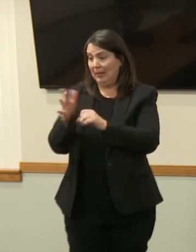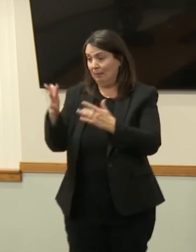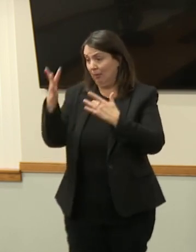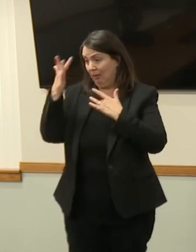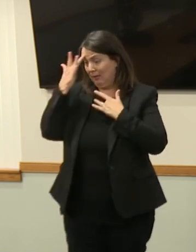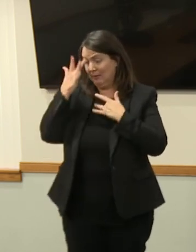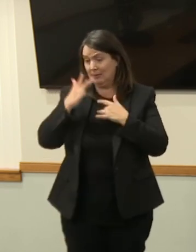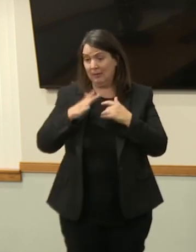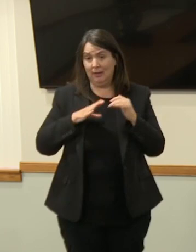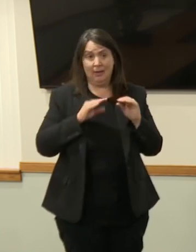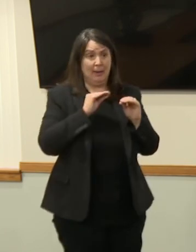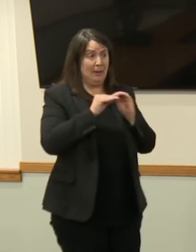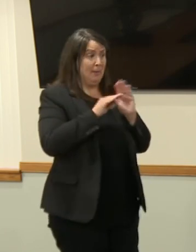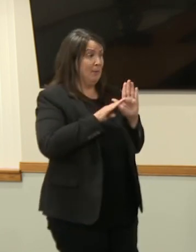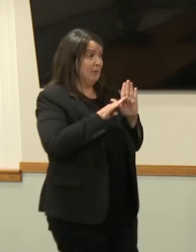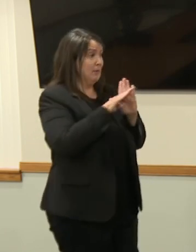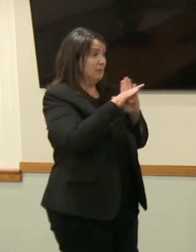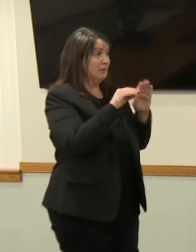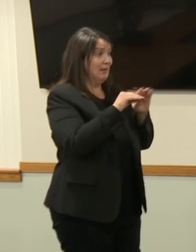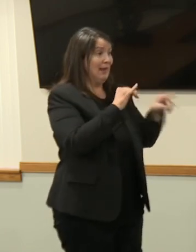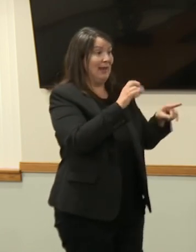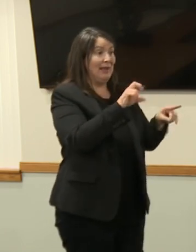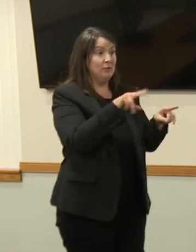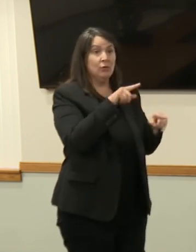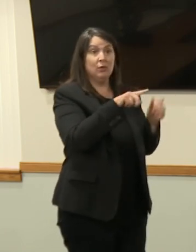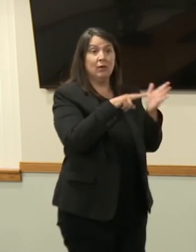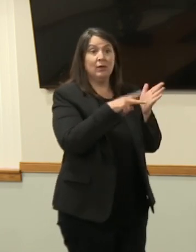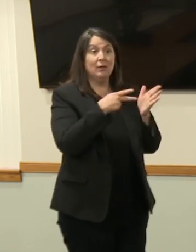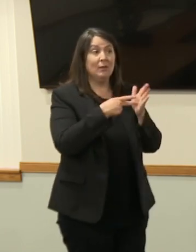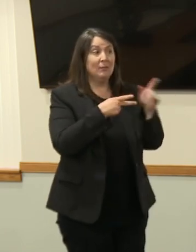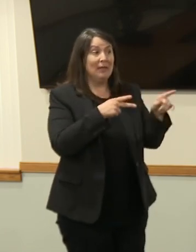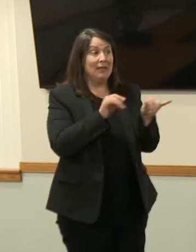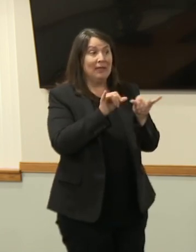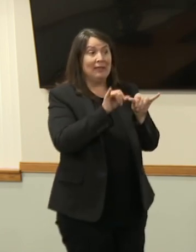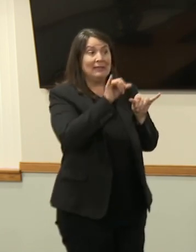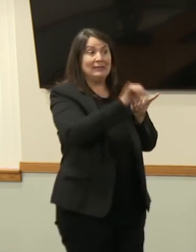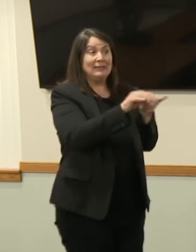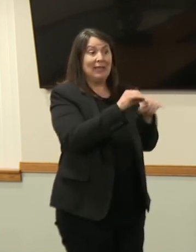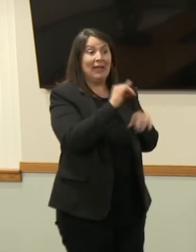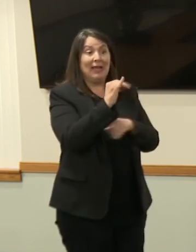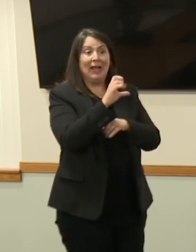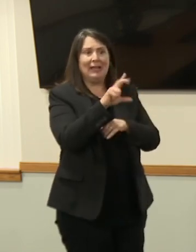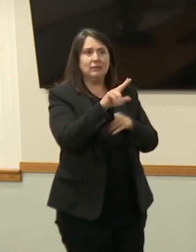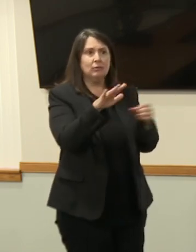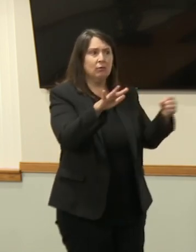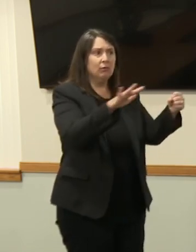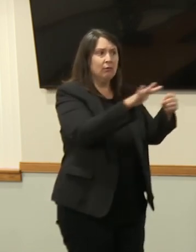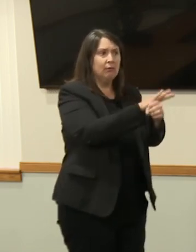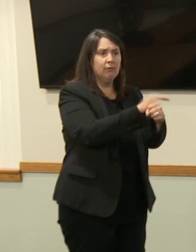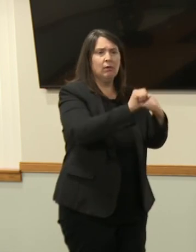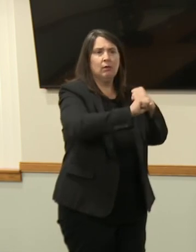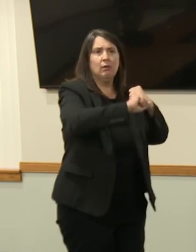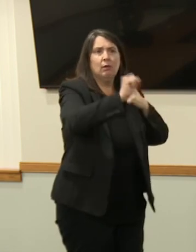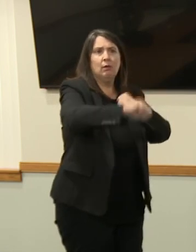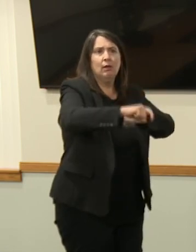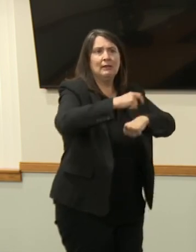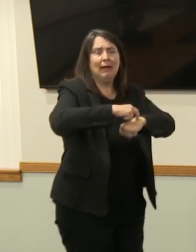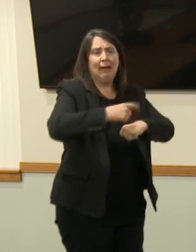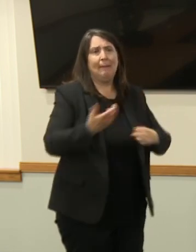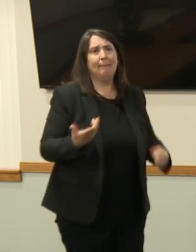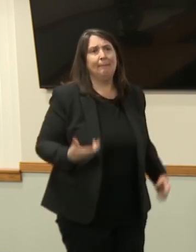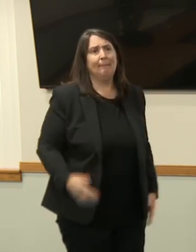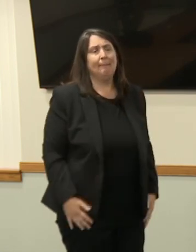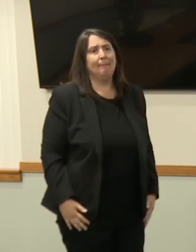going to have less capacity at almost an exponential rate than you would for other ICU usages. So